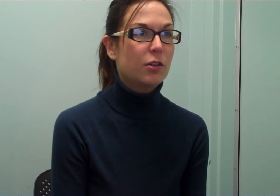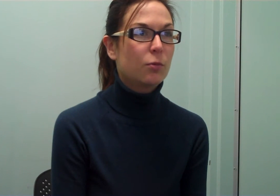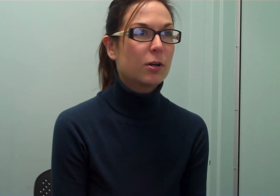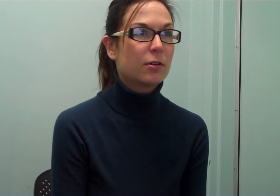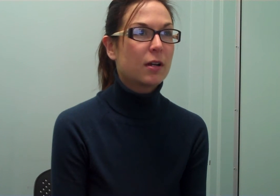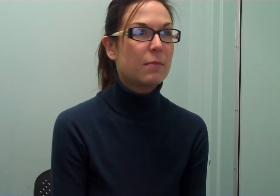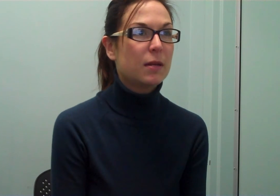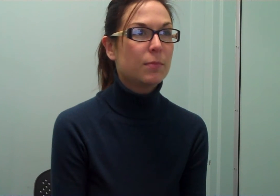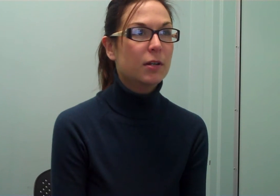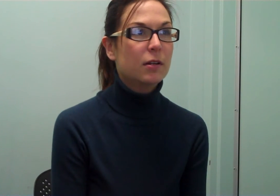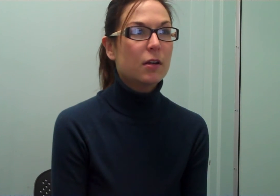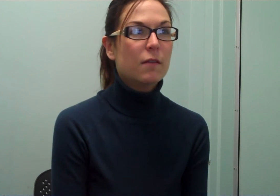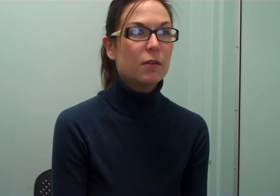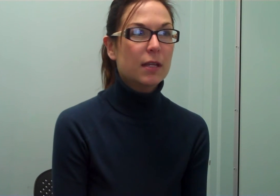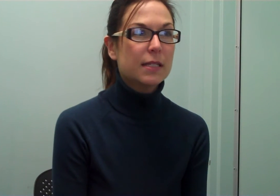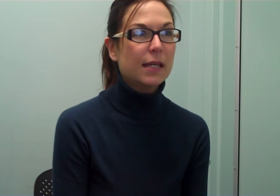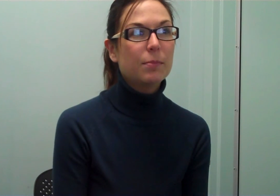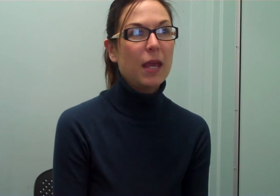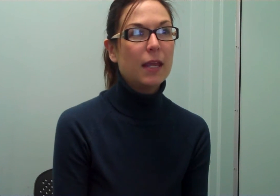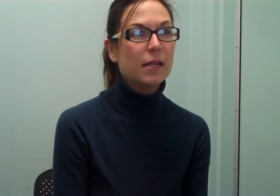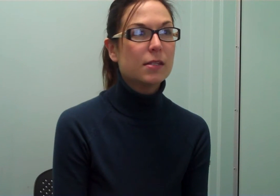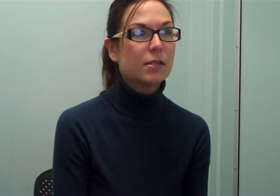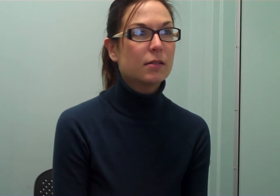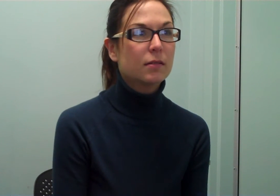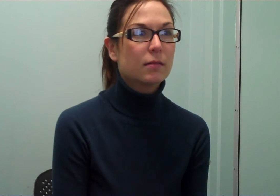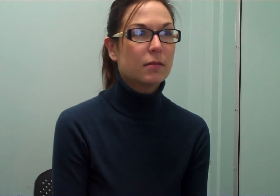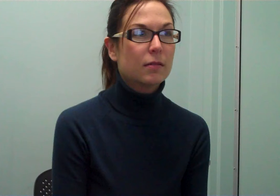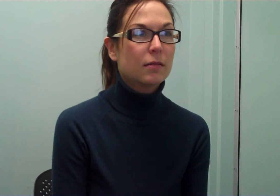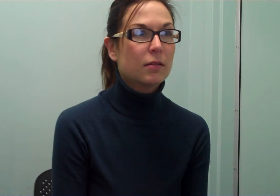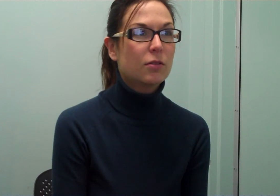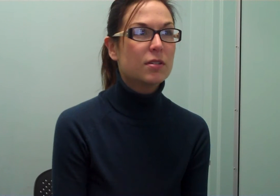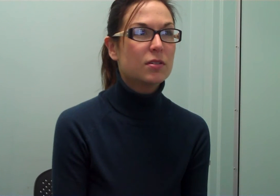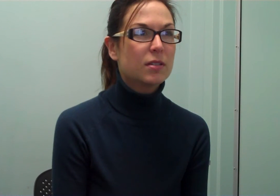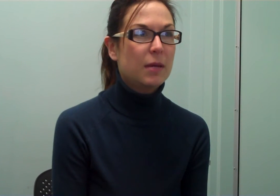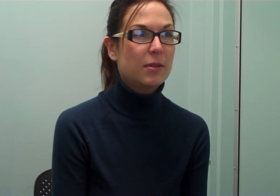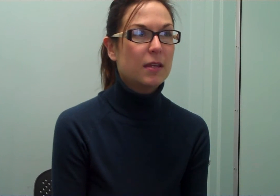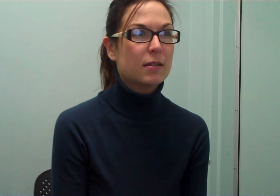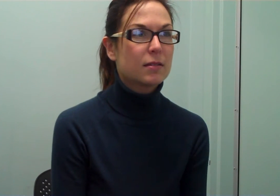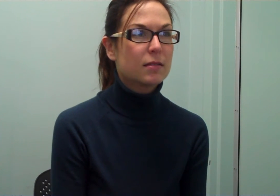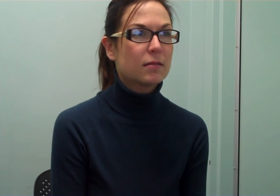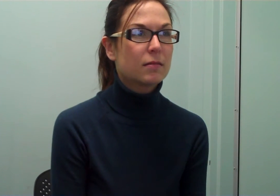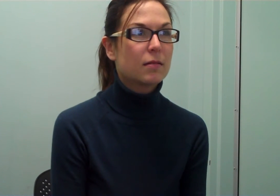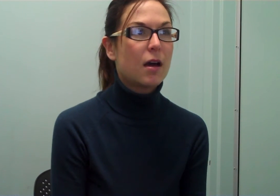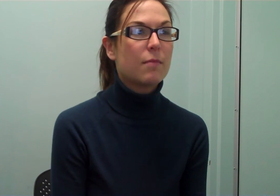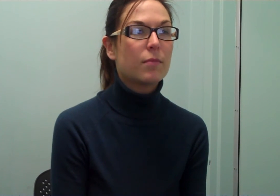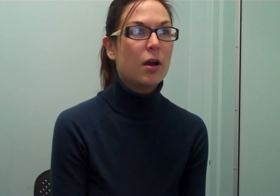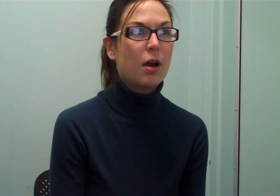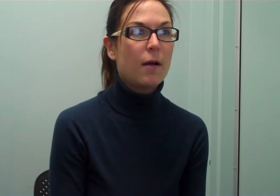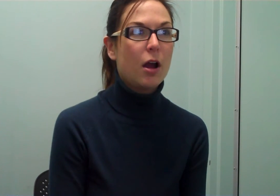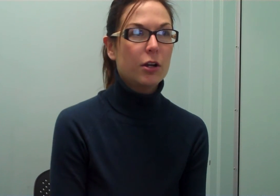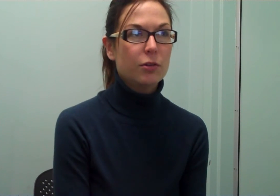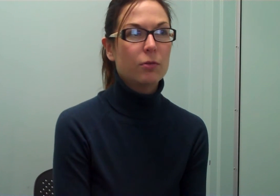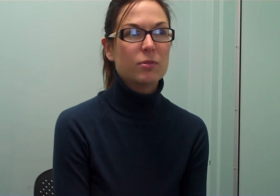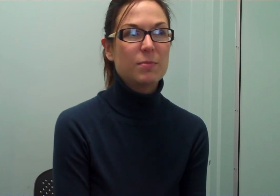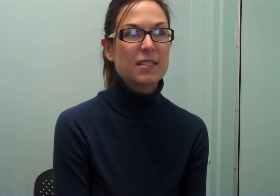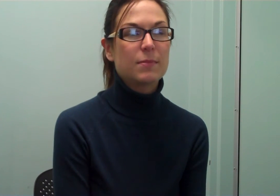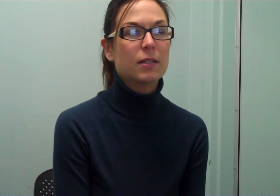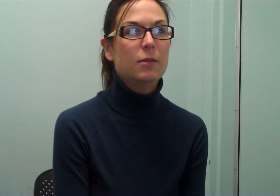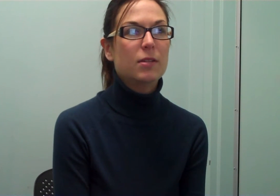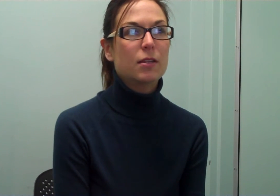another worker to come in. But for things like paint, those type of things are your own responsibility within